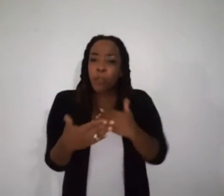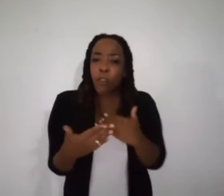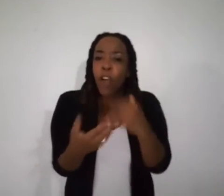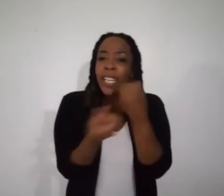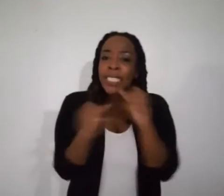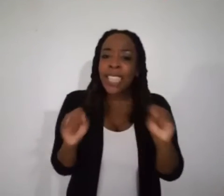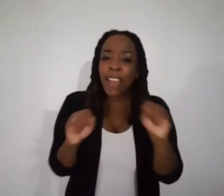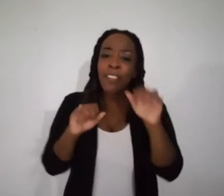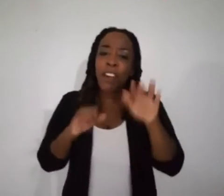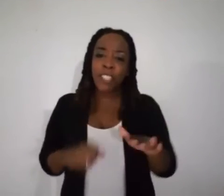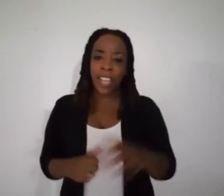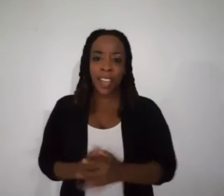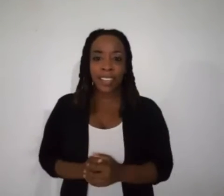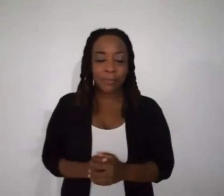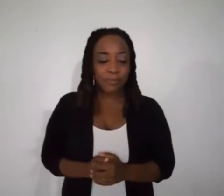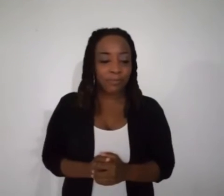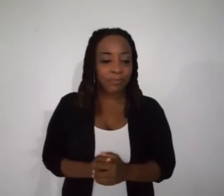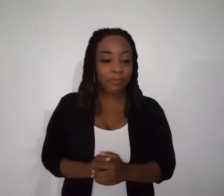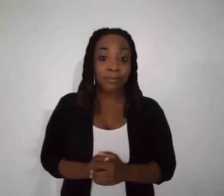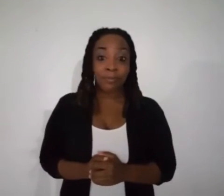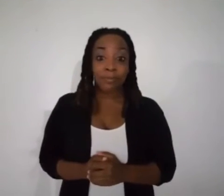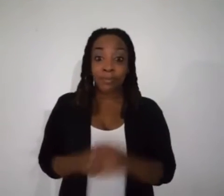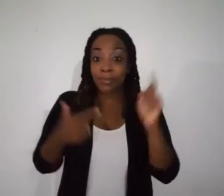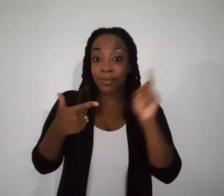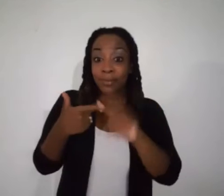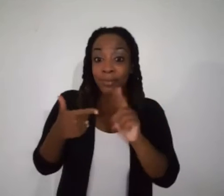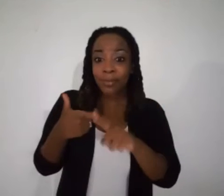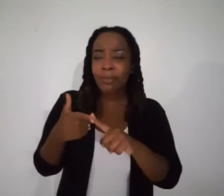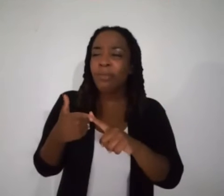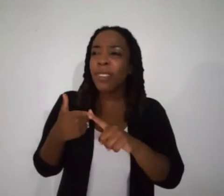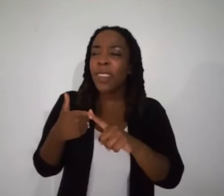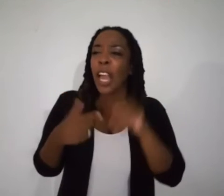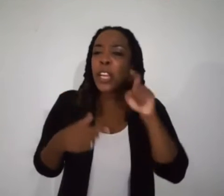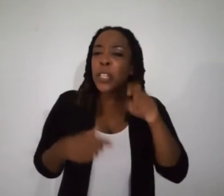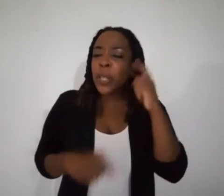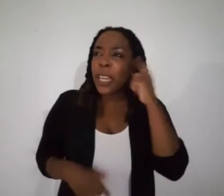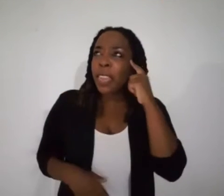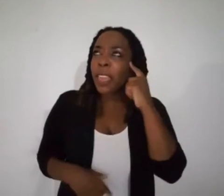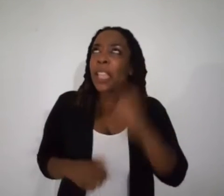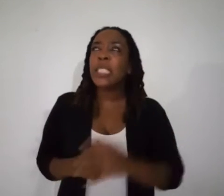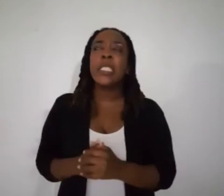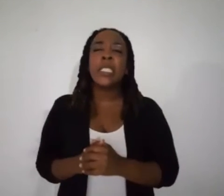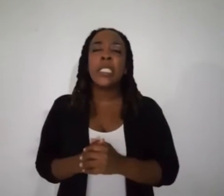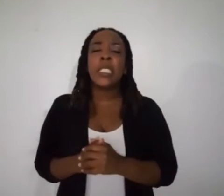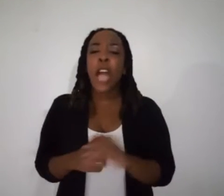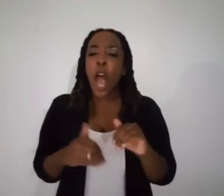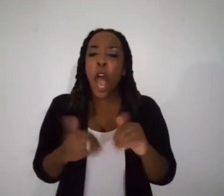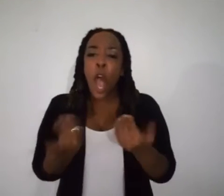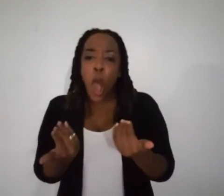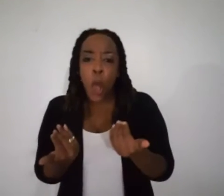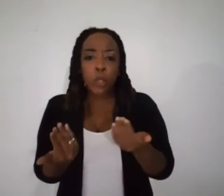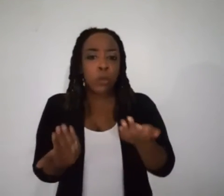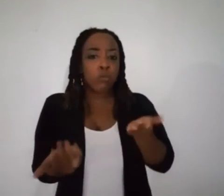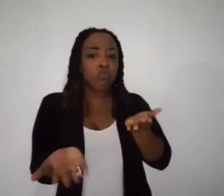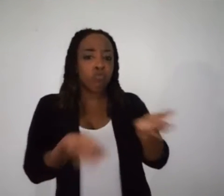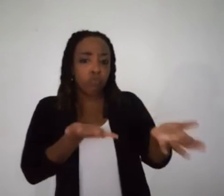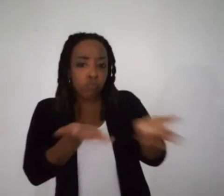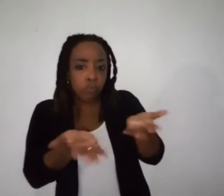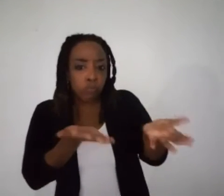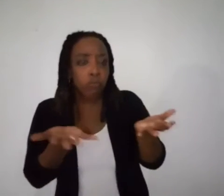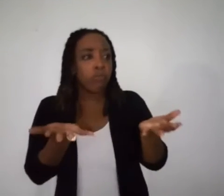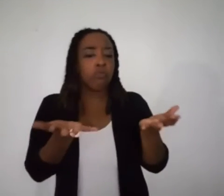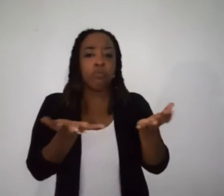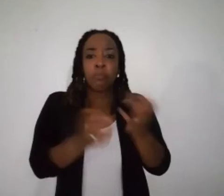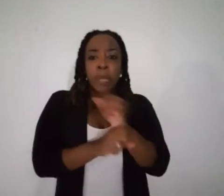The second thing you have to be thinking about is how to keep your child engaged. Some of our children with disabilities might have short